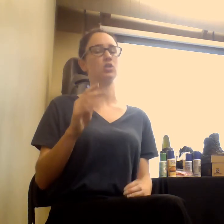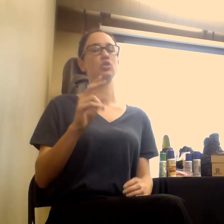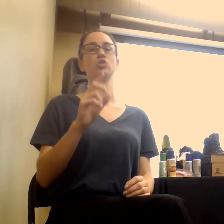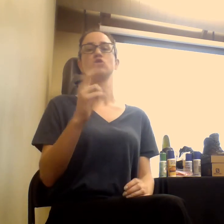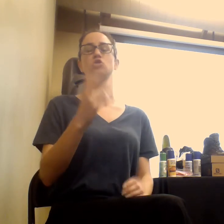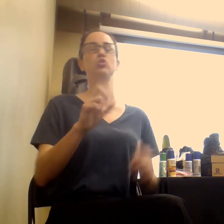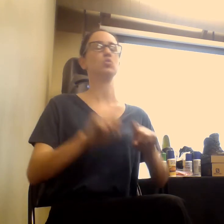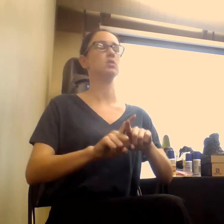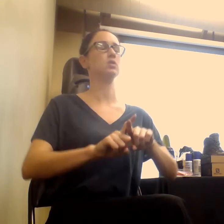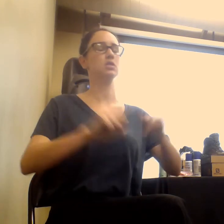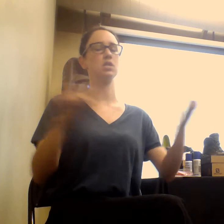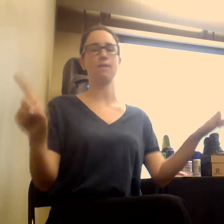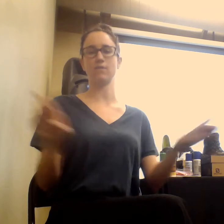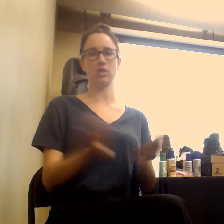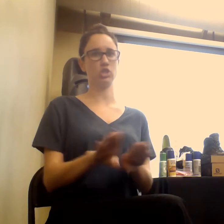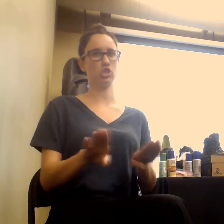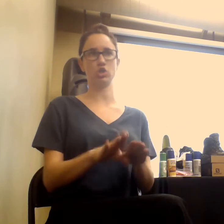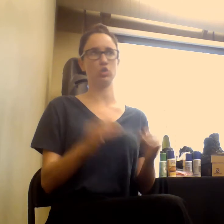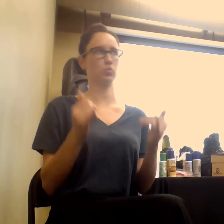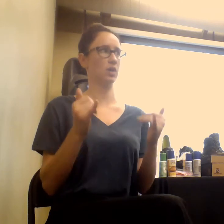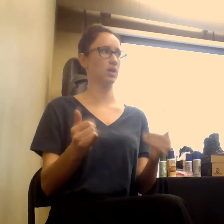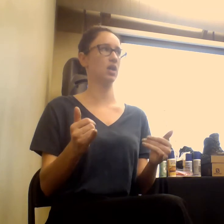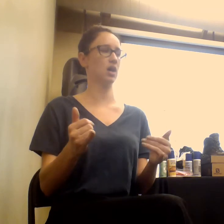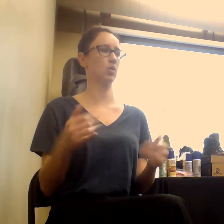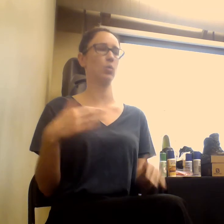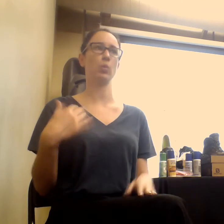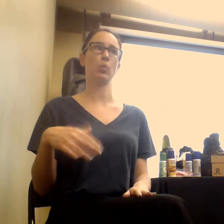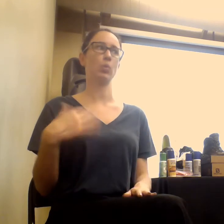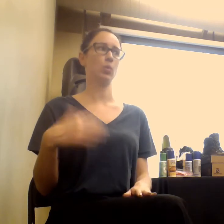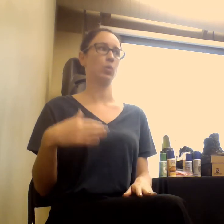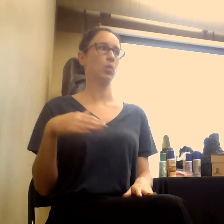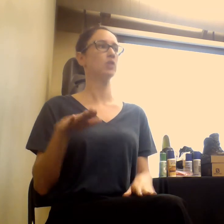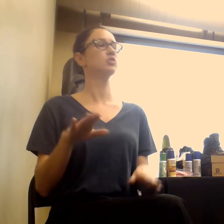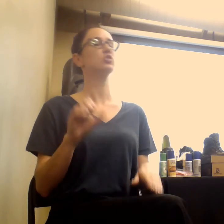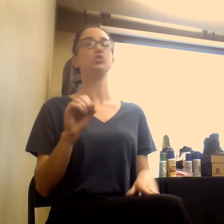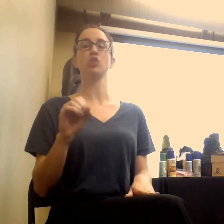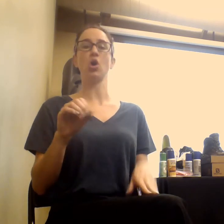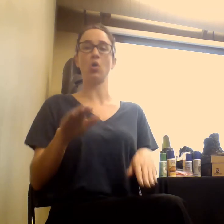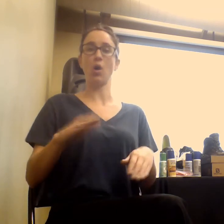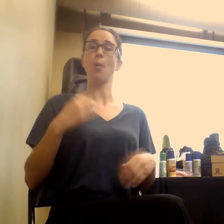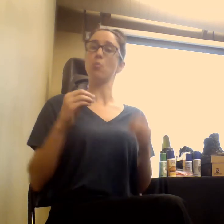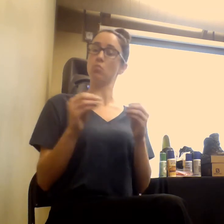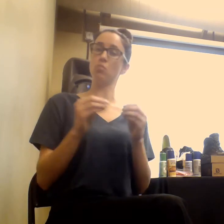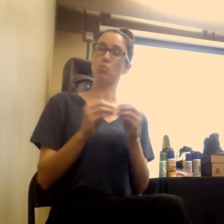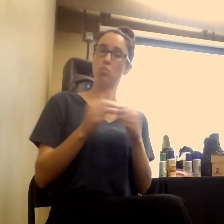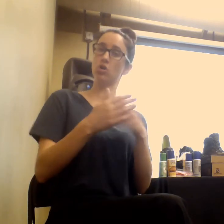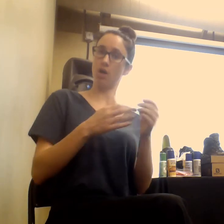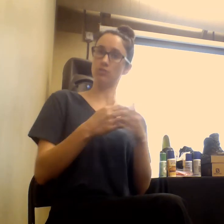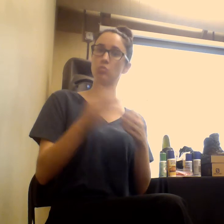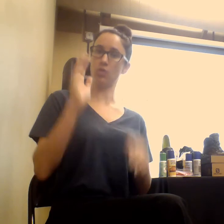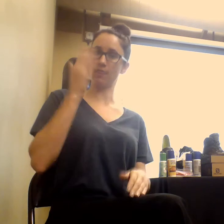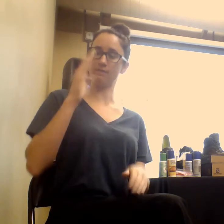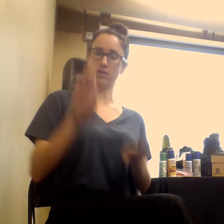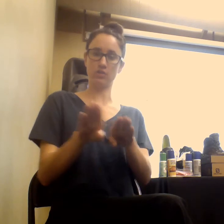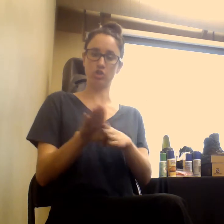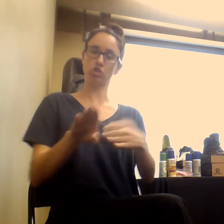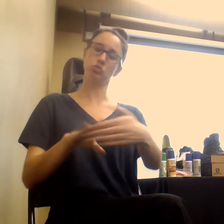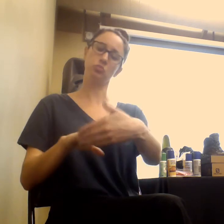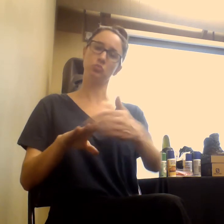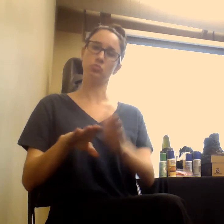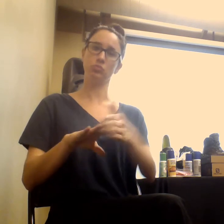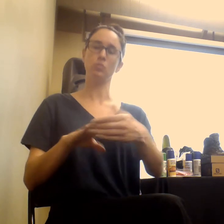but Mhm. there's a lot more toe room in the front, this is pulling you backwards, Right, which is what you want. exactly.